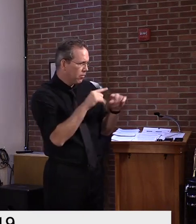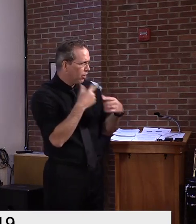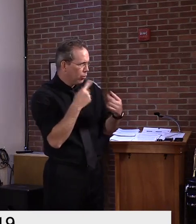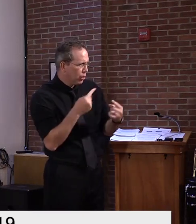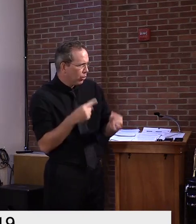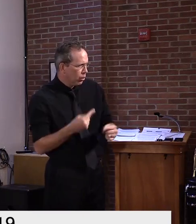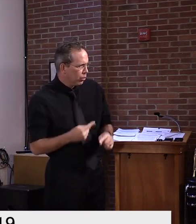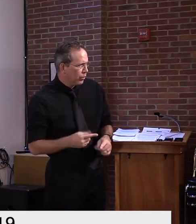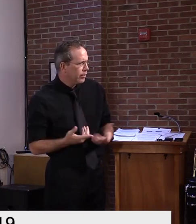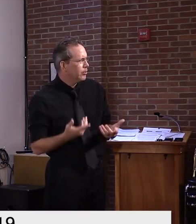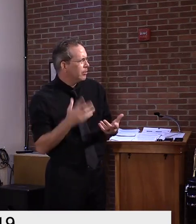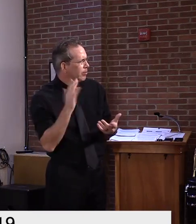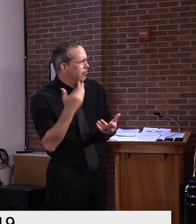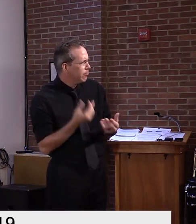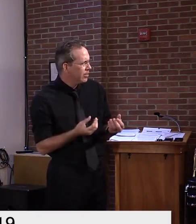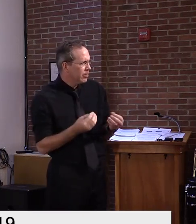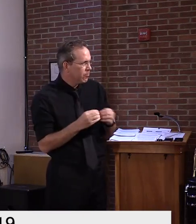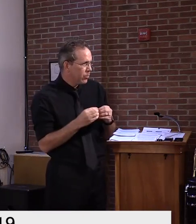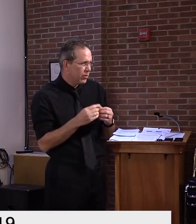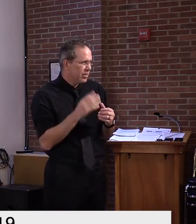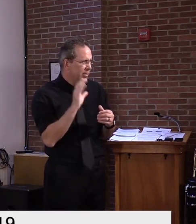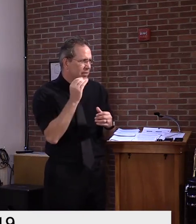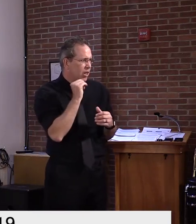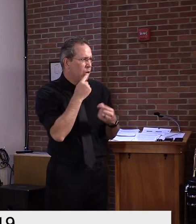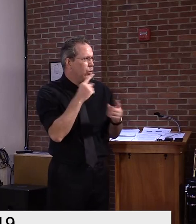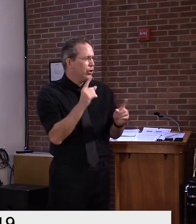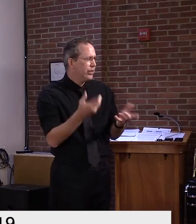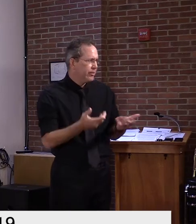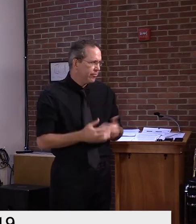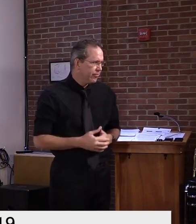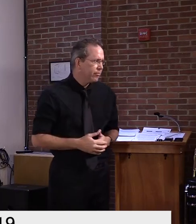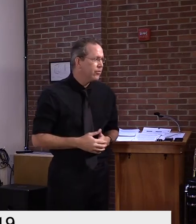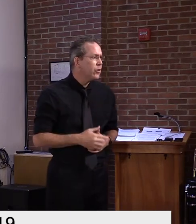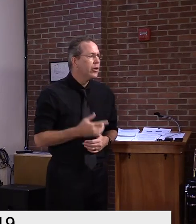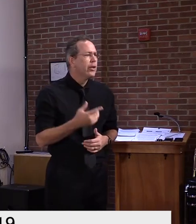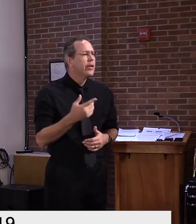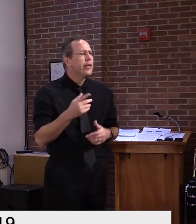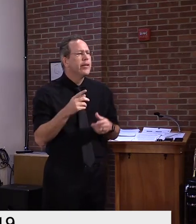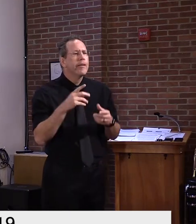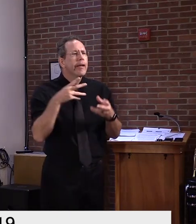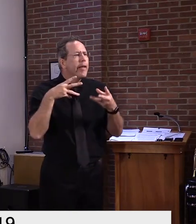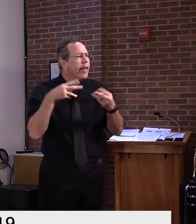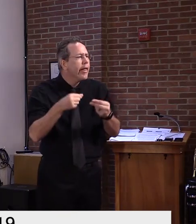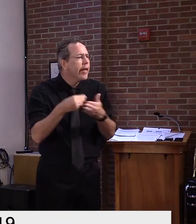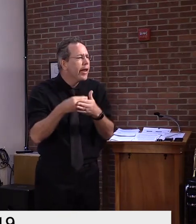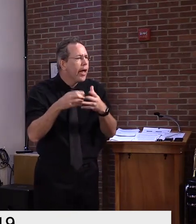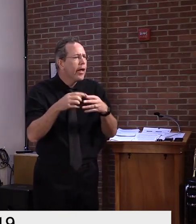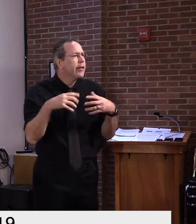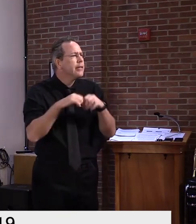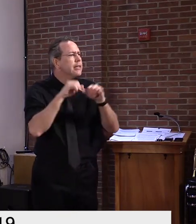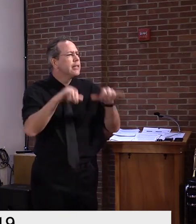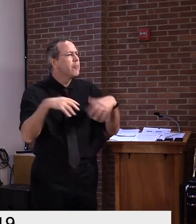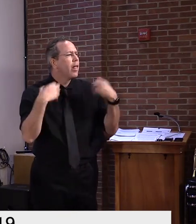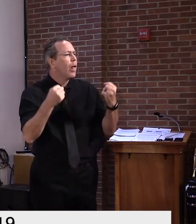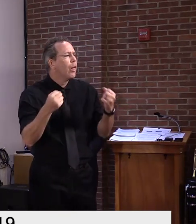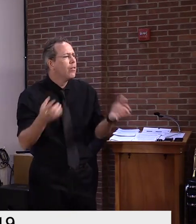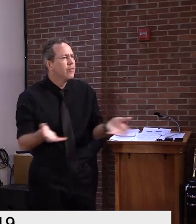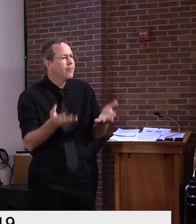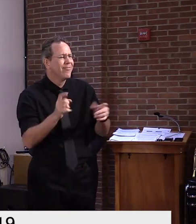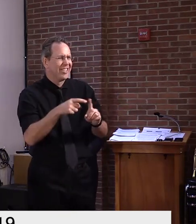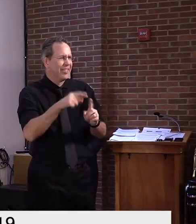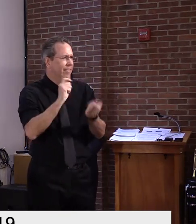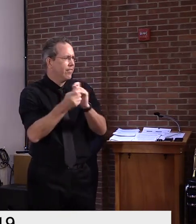And it's because what it is spending on is on health care and not on health. So the whole